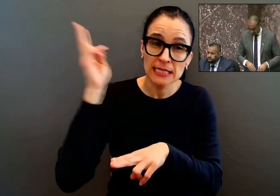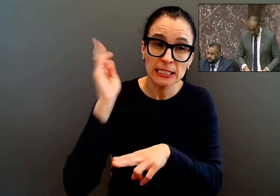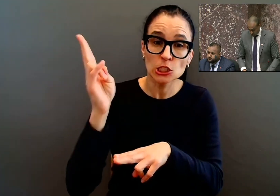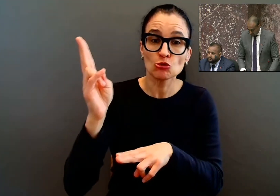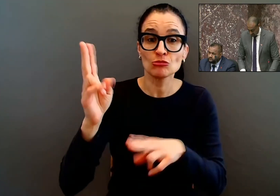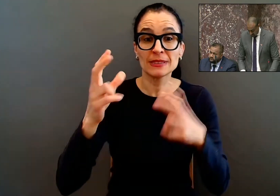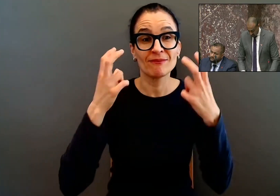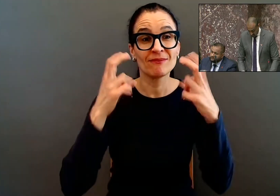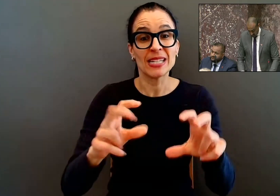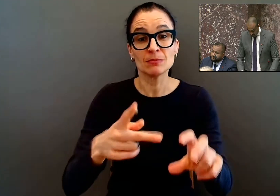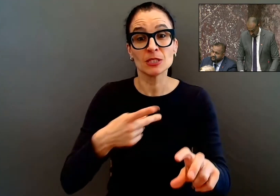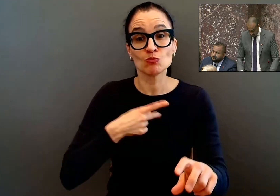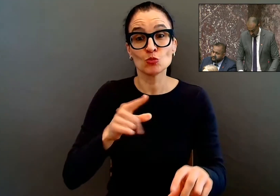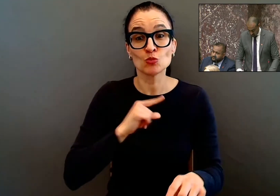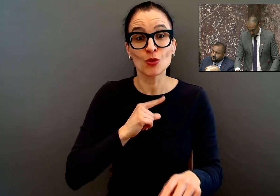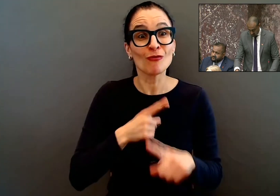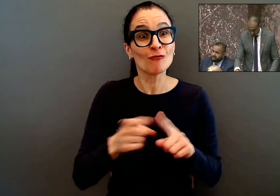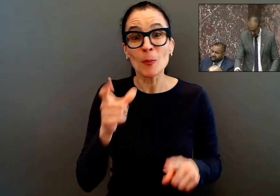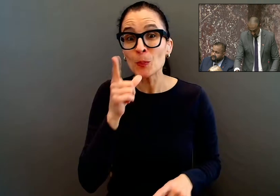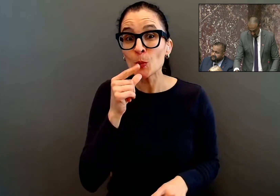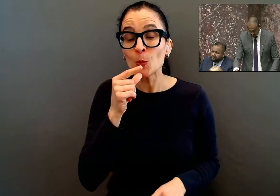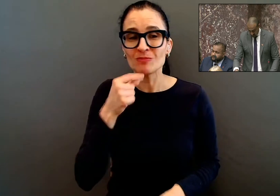affordable housing, Honourable Speaker.